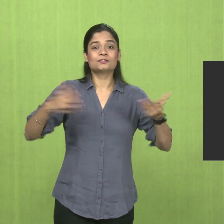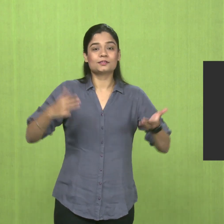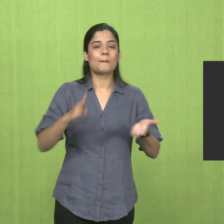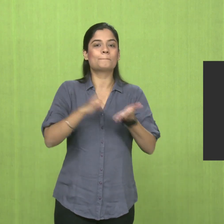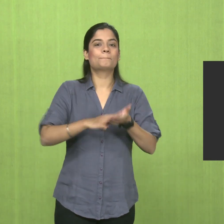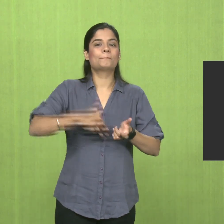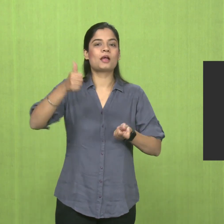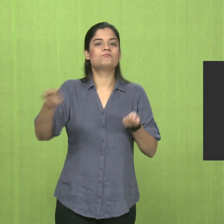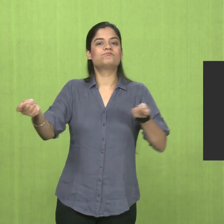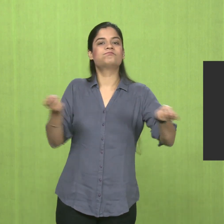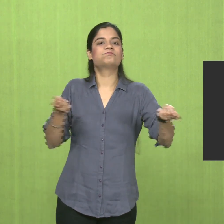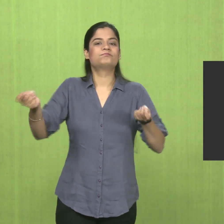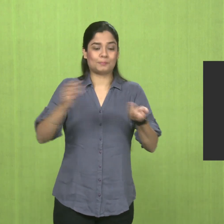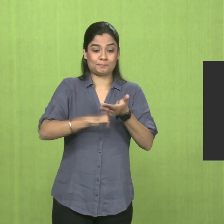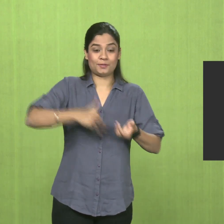Now let's discuss management.